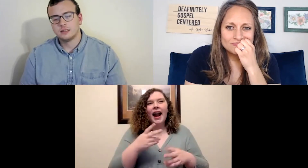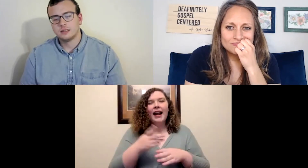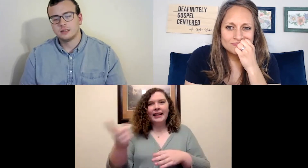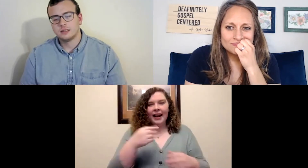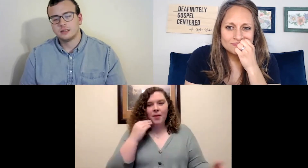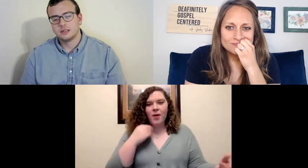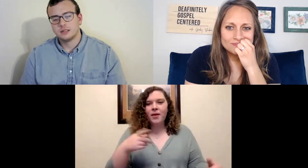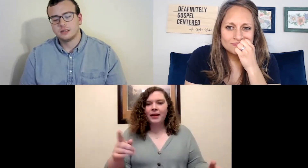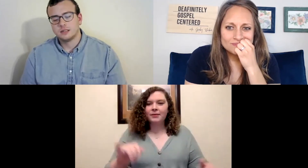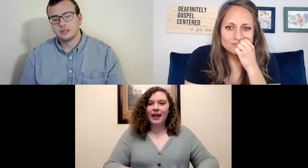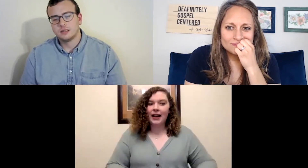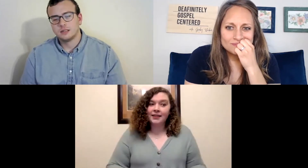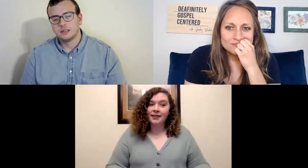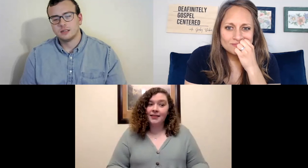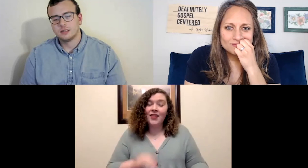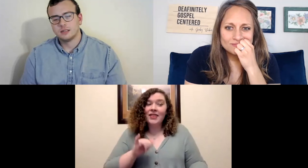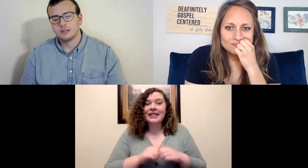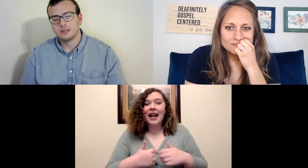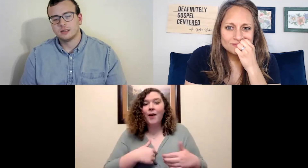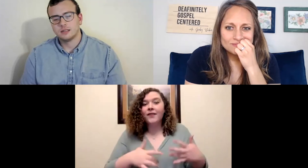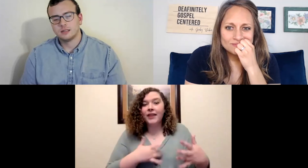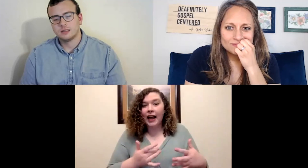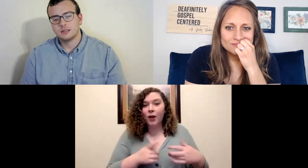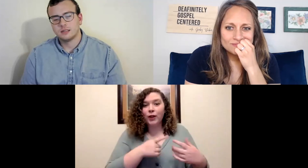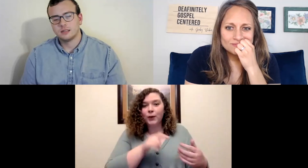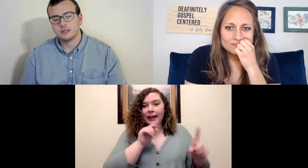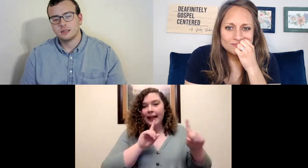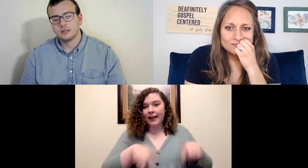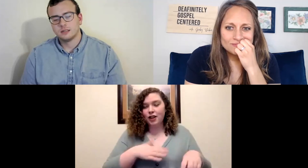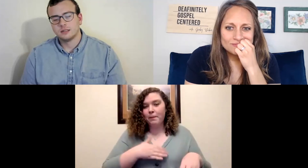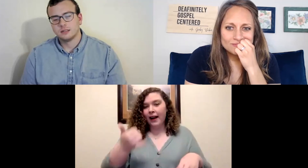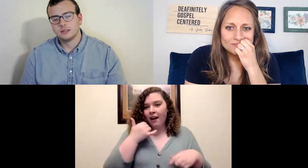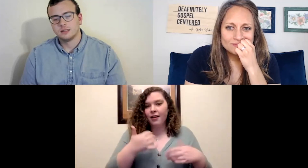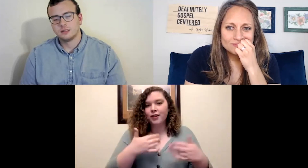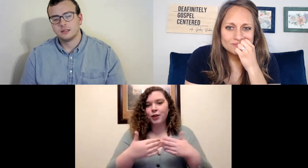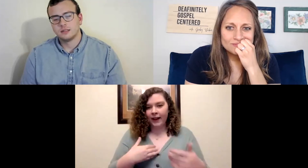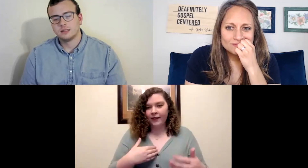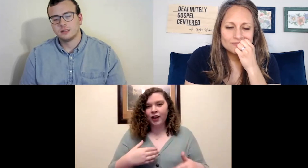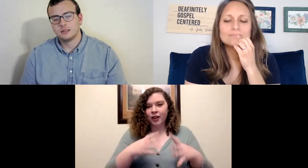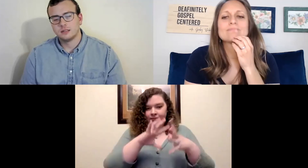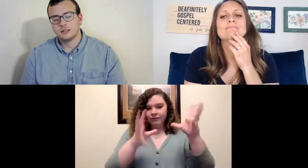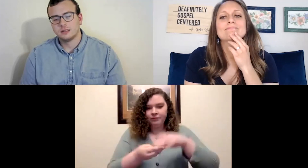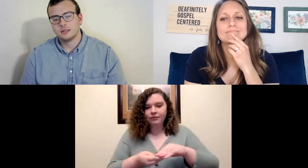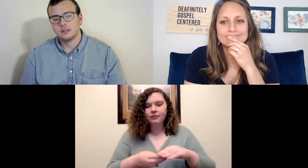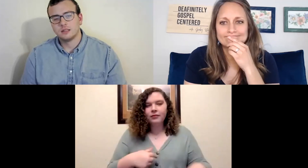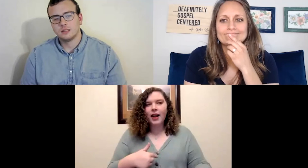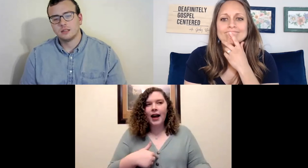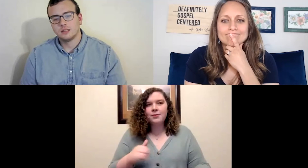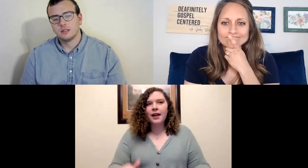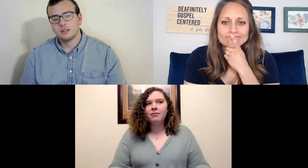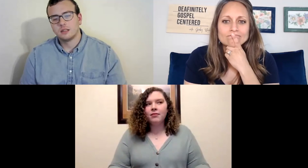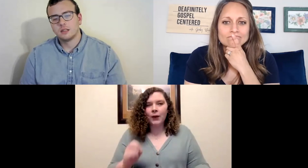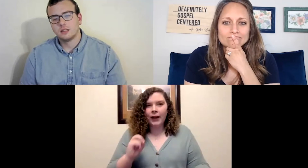they feel like I can talk to my parents and get some information about Dakota's life. But